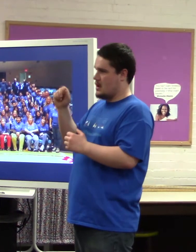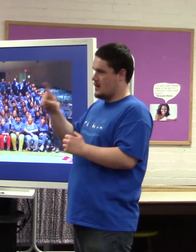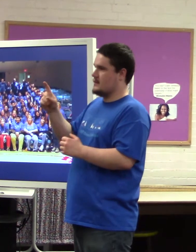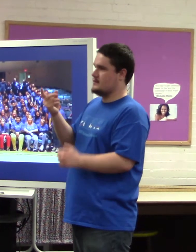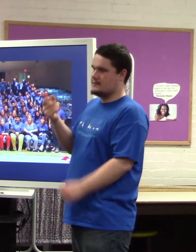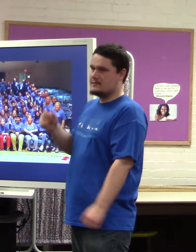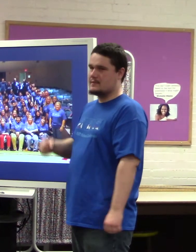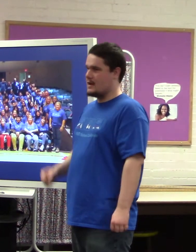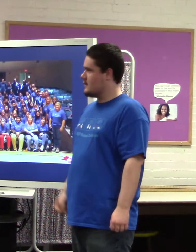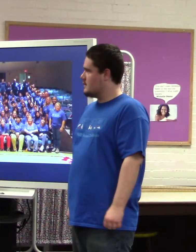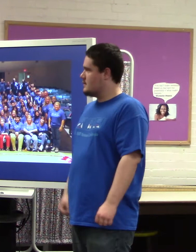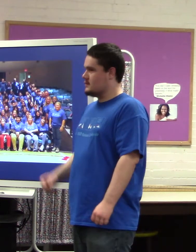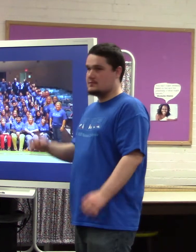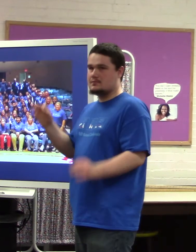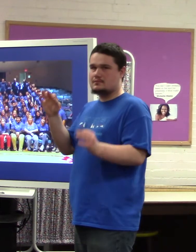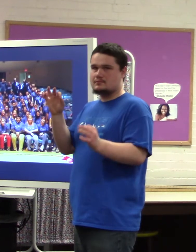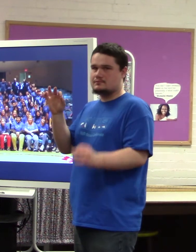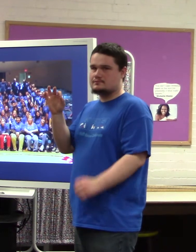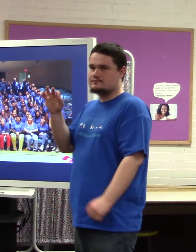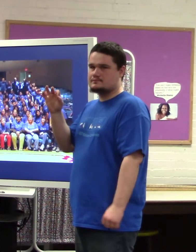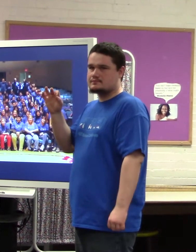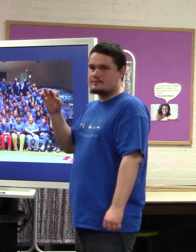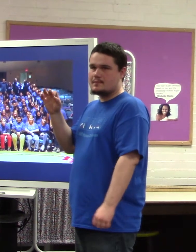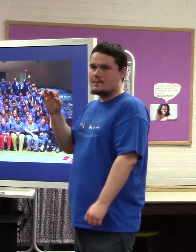Emily, because we need a junior NAD.